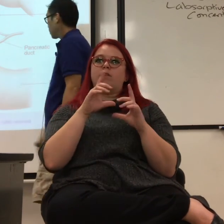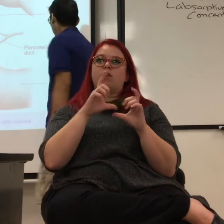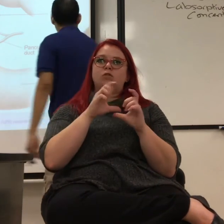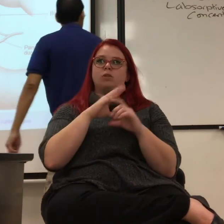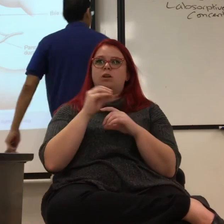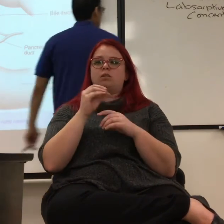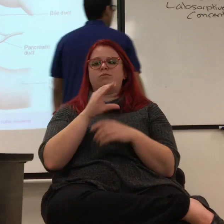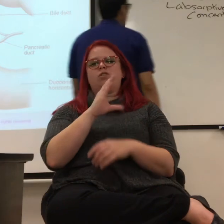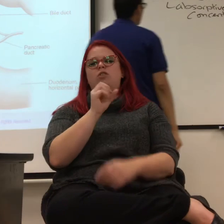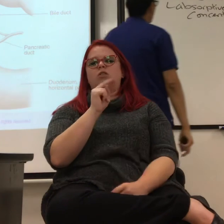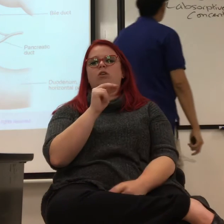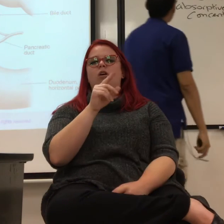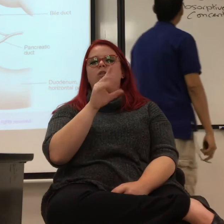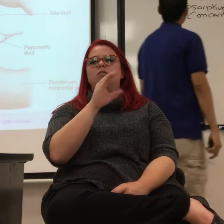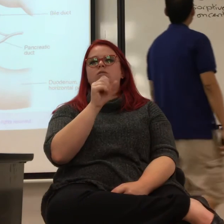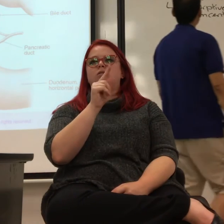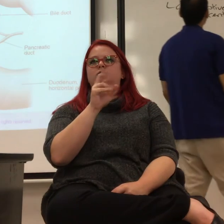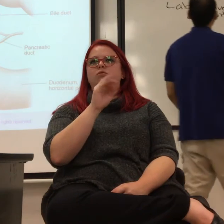bile.